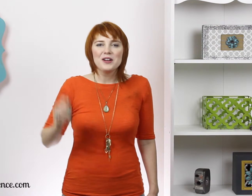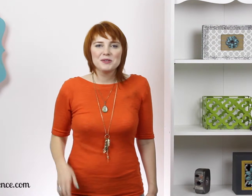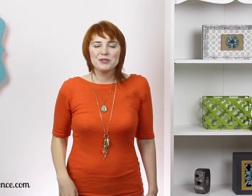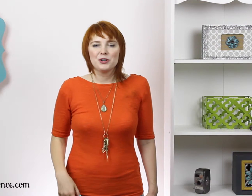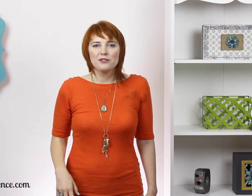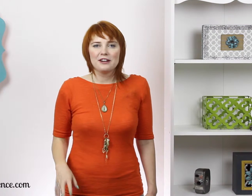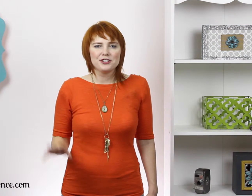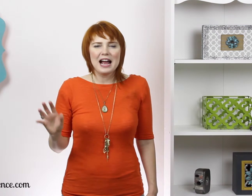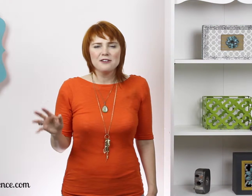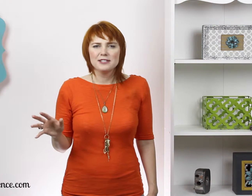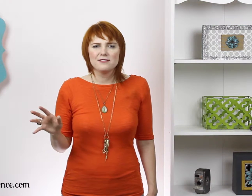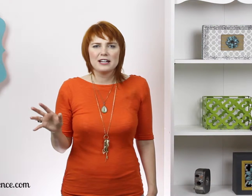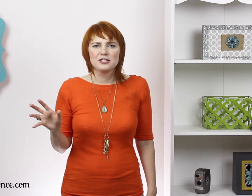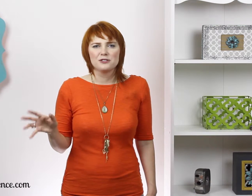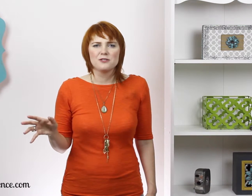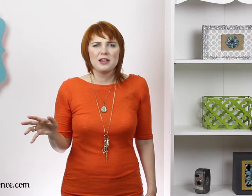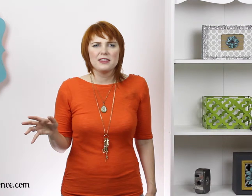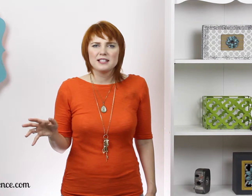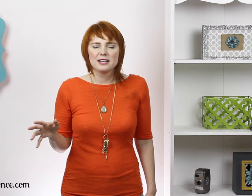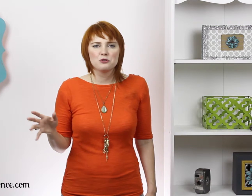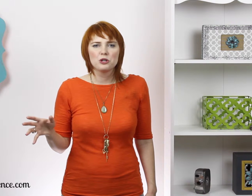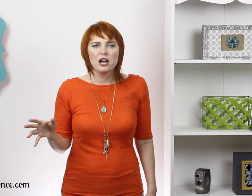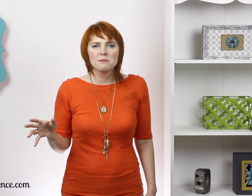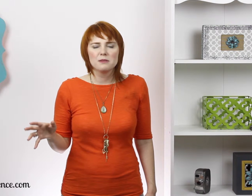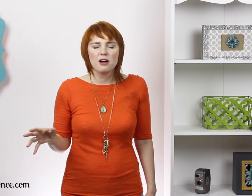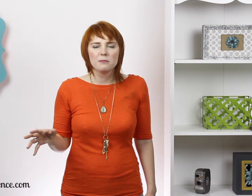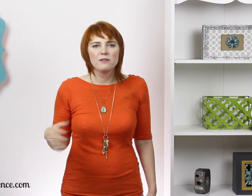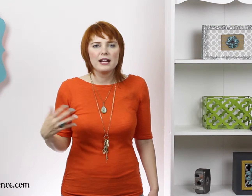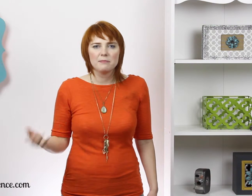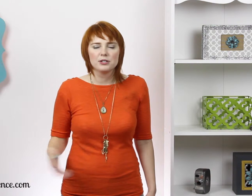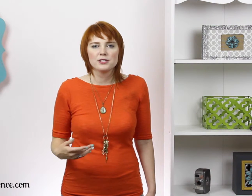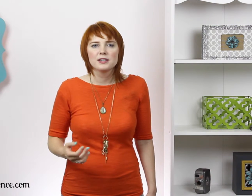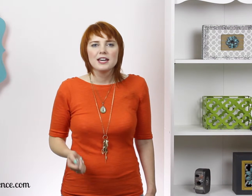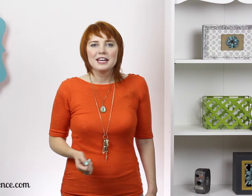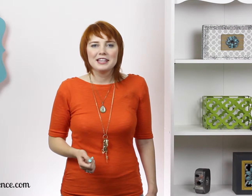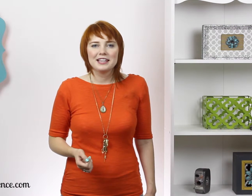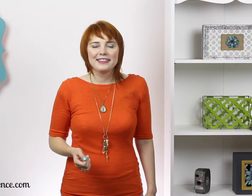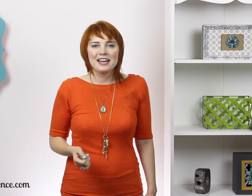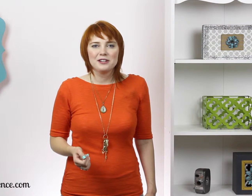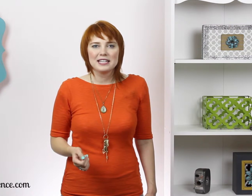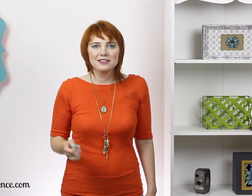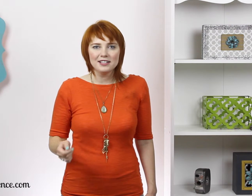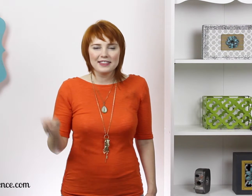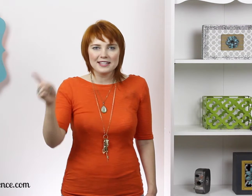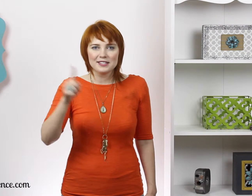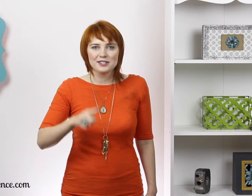Also, you can go around your house and find circles on things like doorknobs, the bottom of hampers, anything like that and you can say, look, that's a